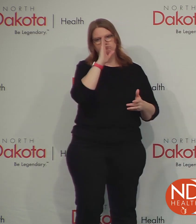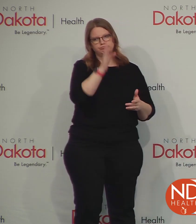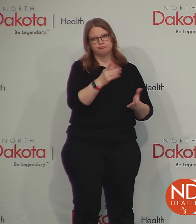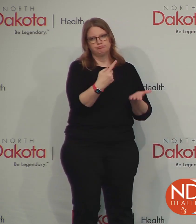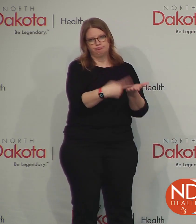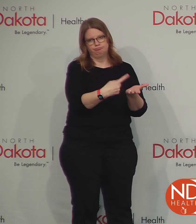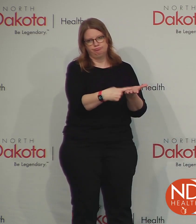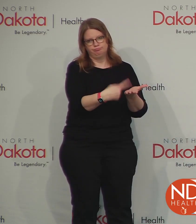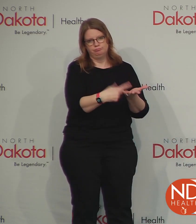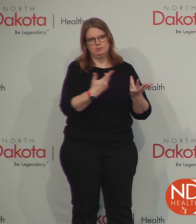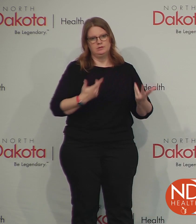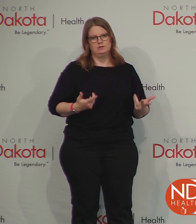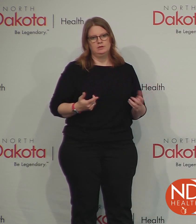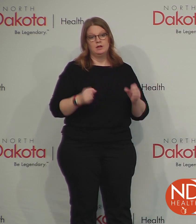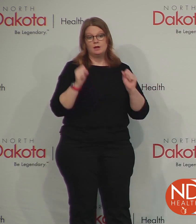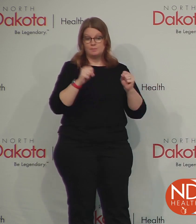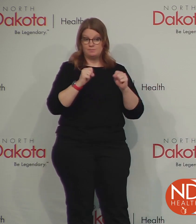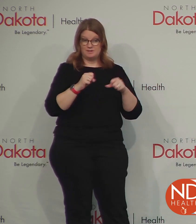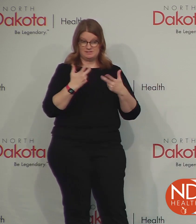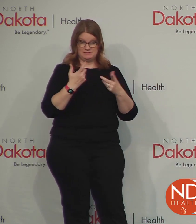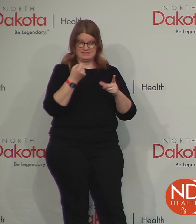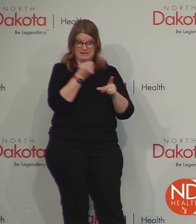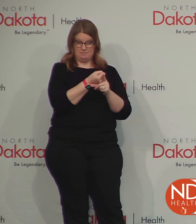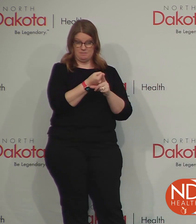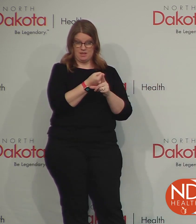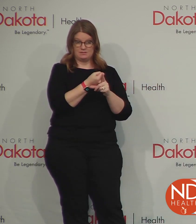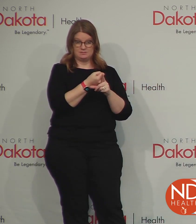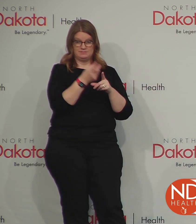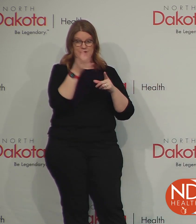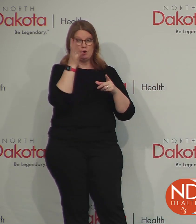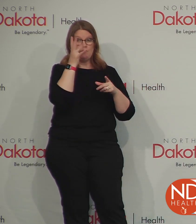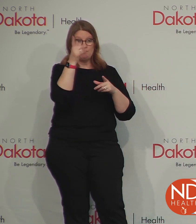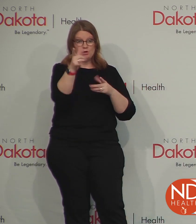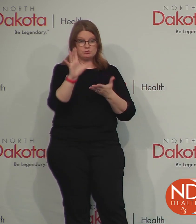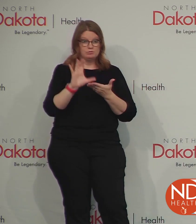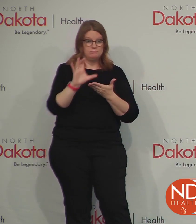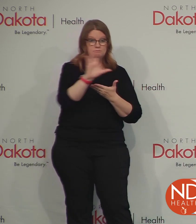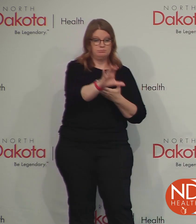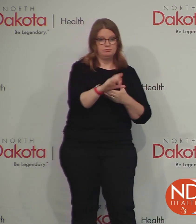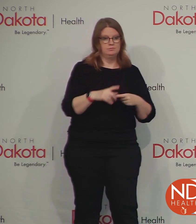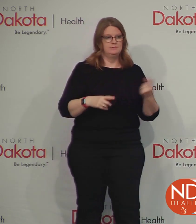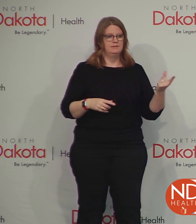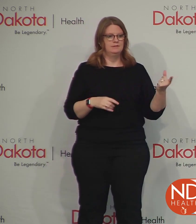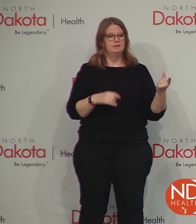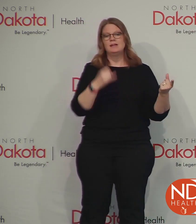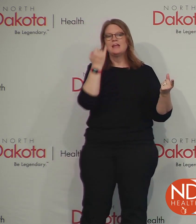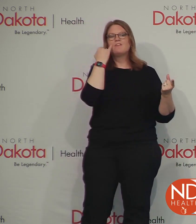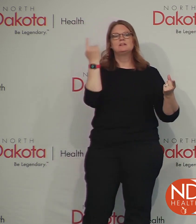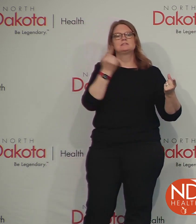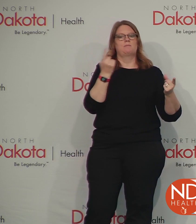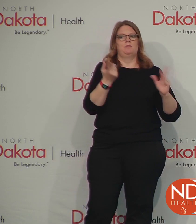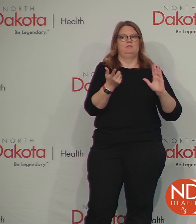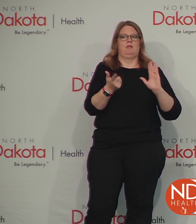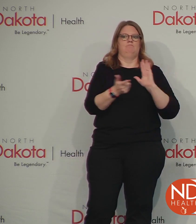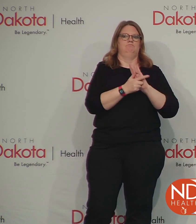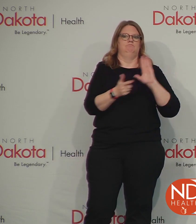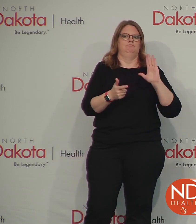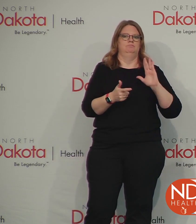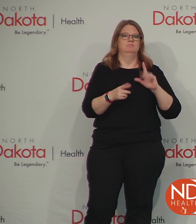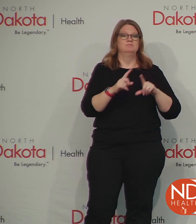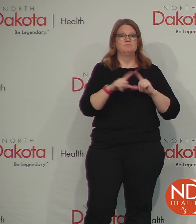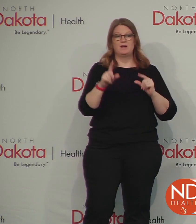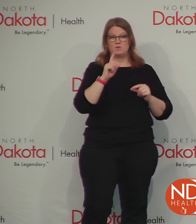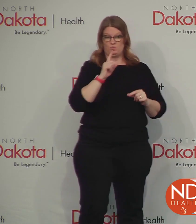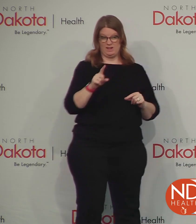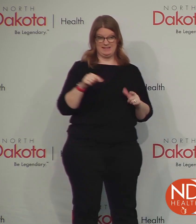it could potentially impact subsequent allocations if it's completely, something unethical. But I don't see our providers